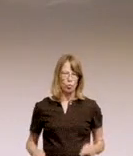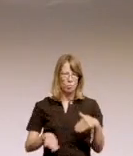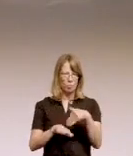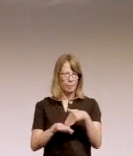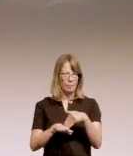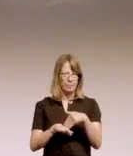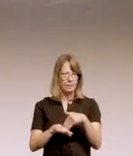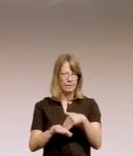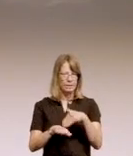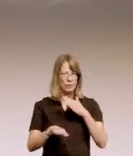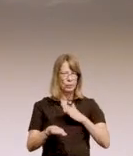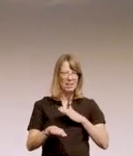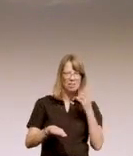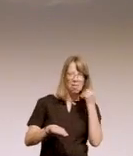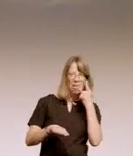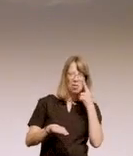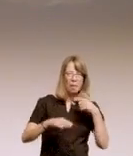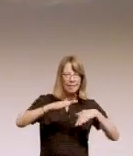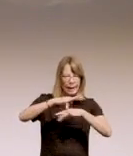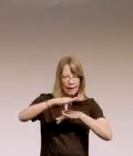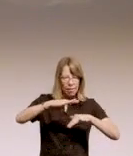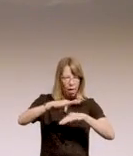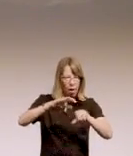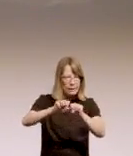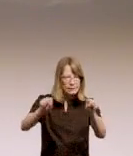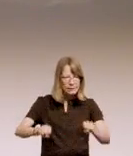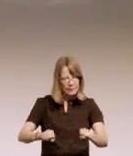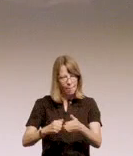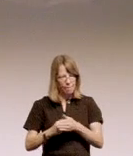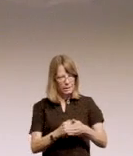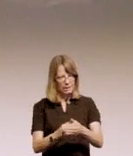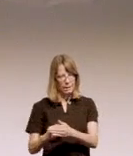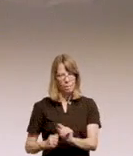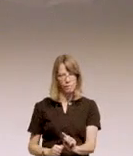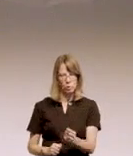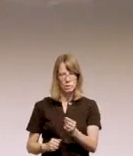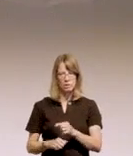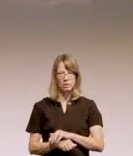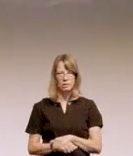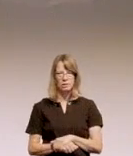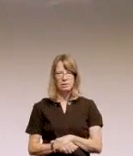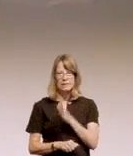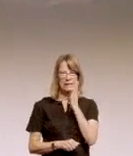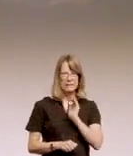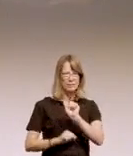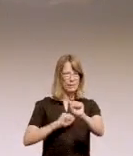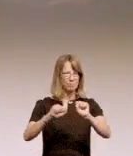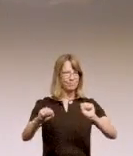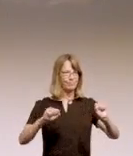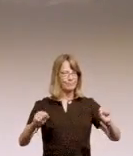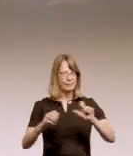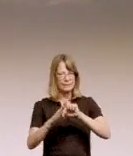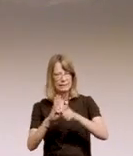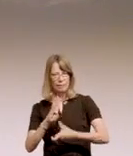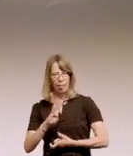to get the underlying system right first. I said, regardless of the disability needs, where is